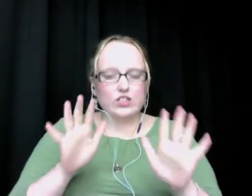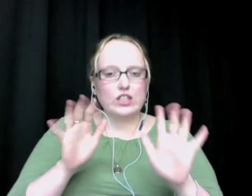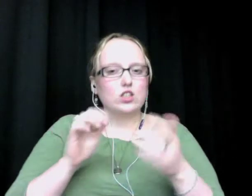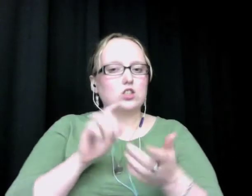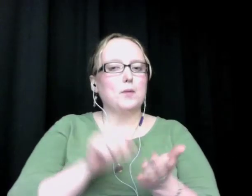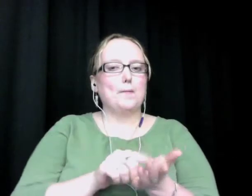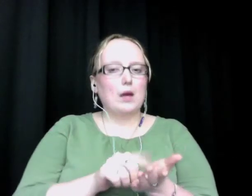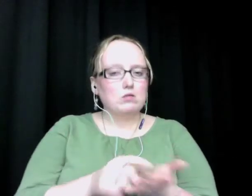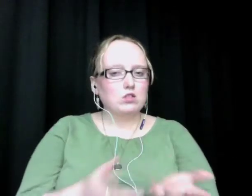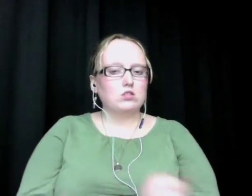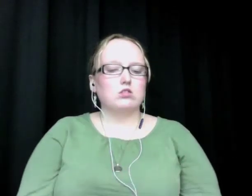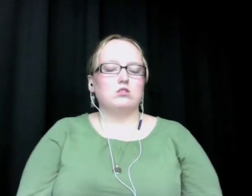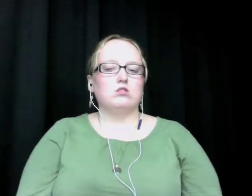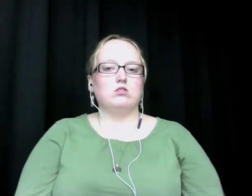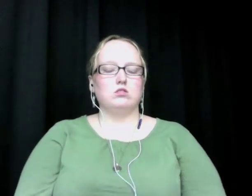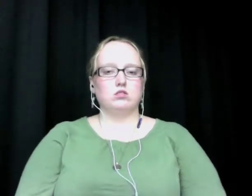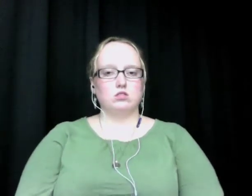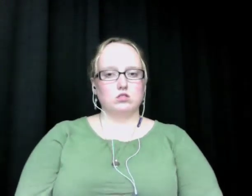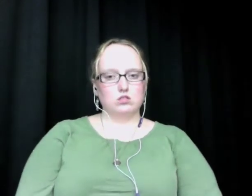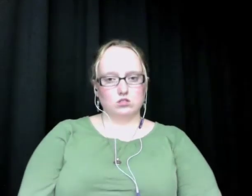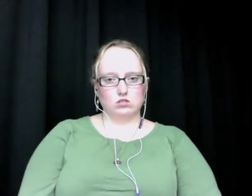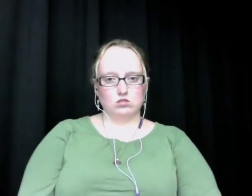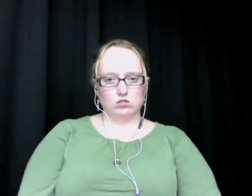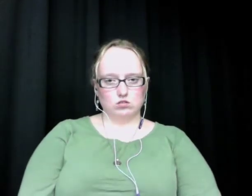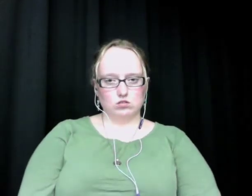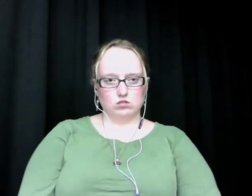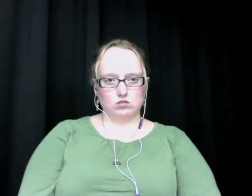The spaces are left for the photos, which will be added later.